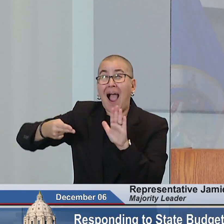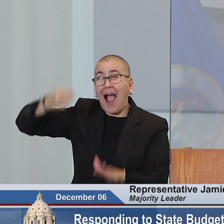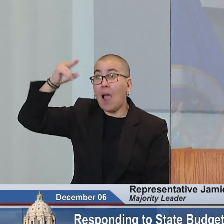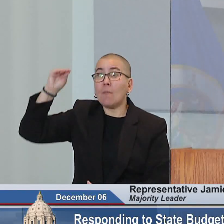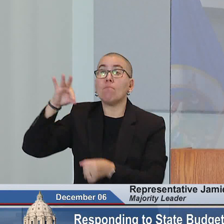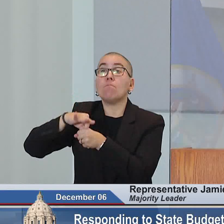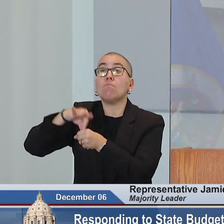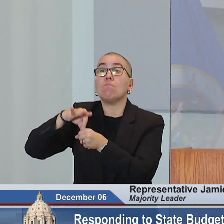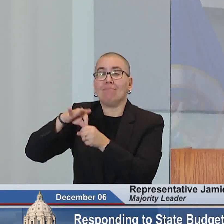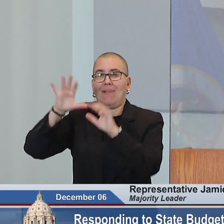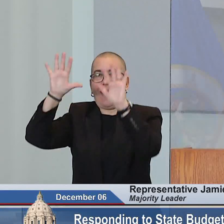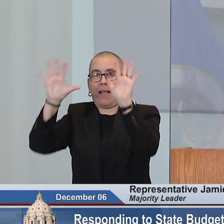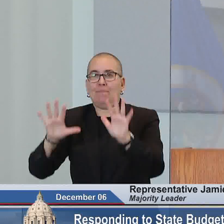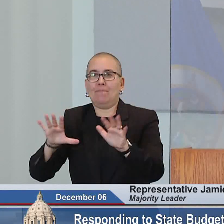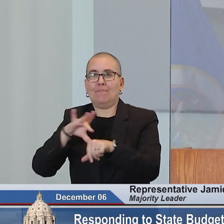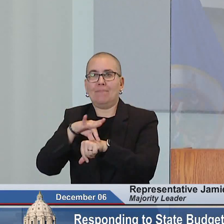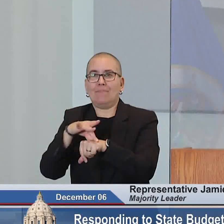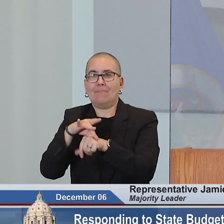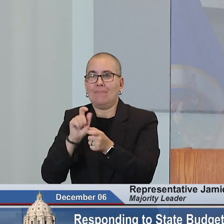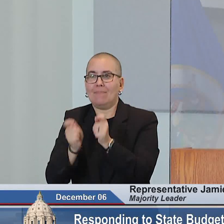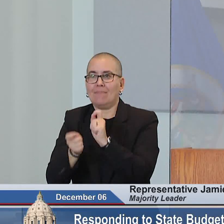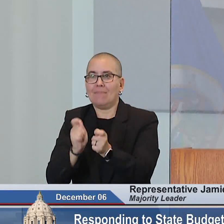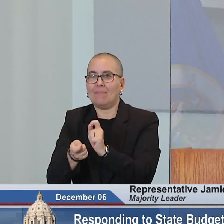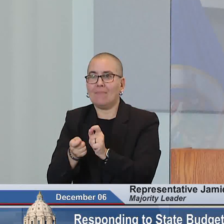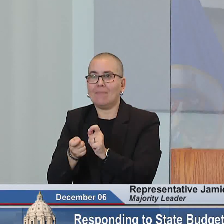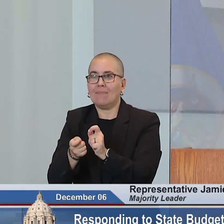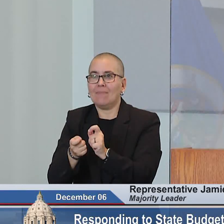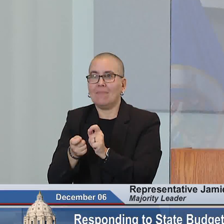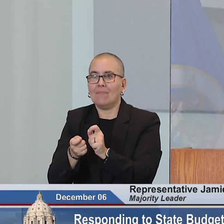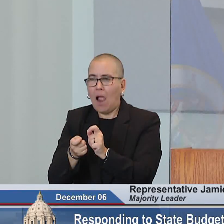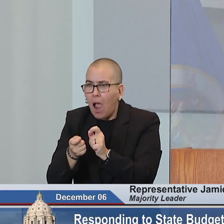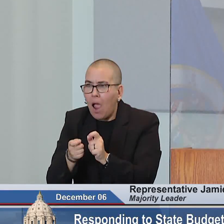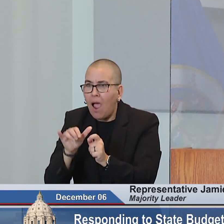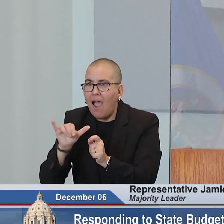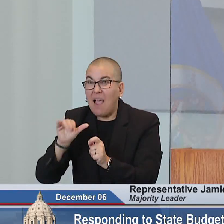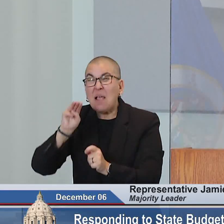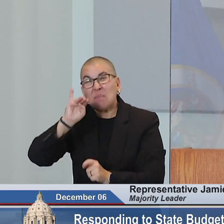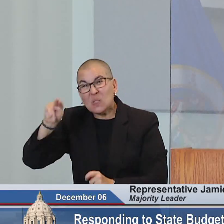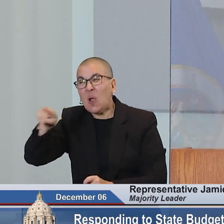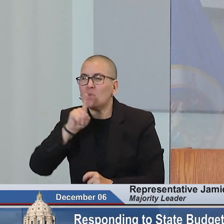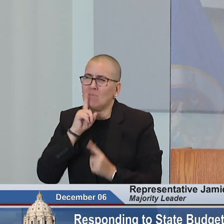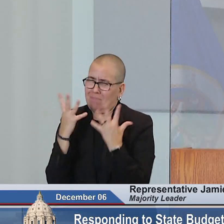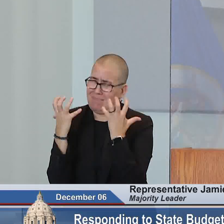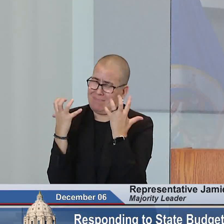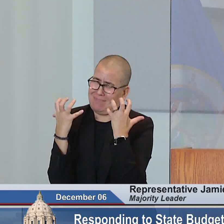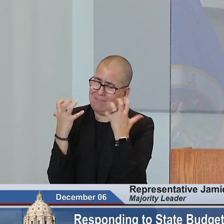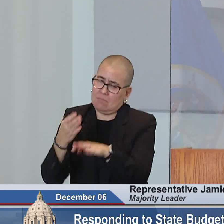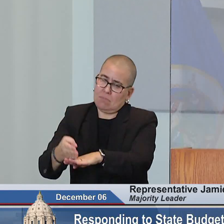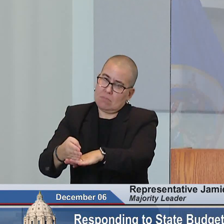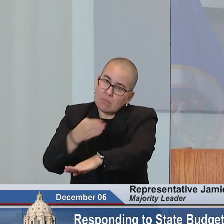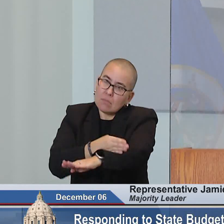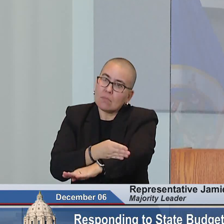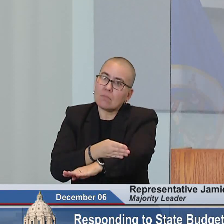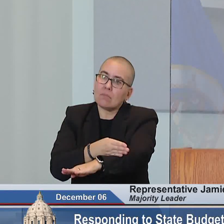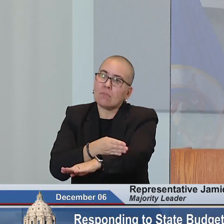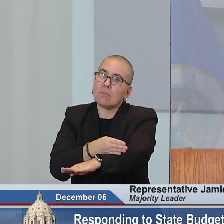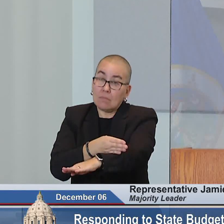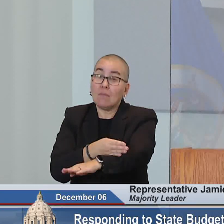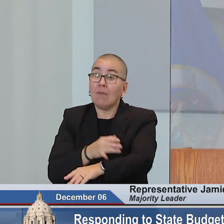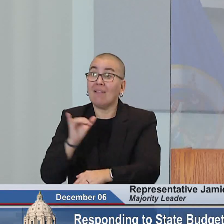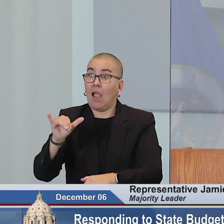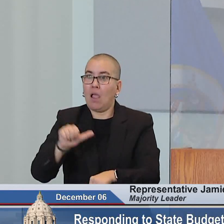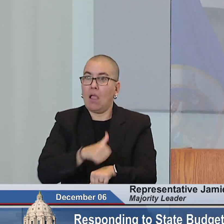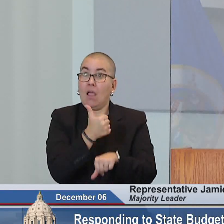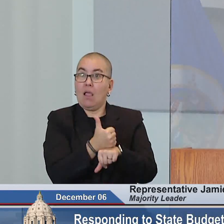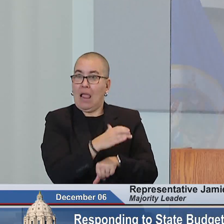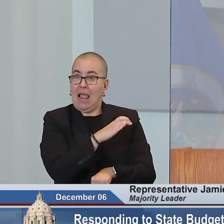and they want us to address. It was one of the biggest accomplishments of the trifecta in Congress to take bold action on